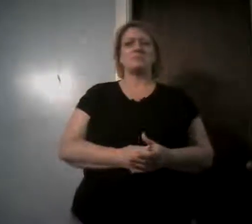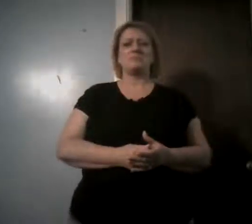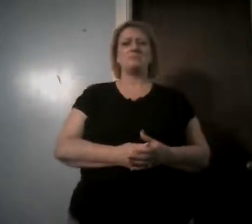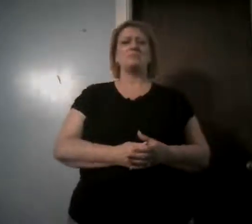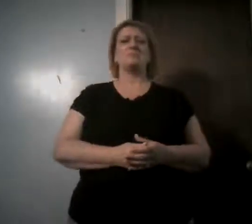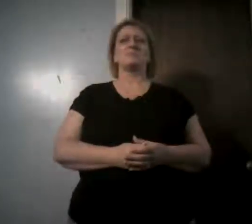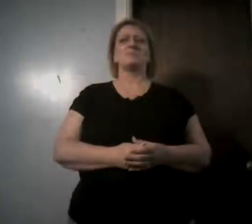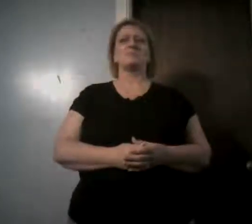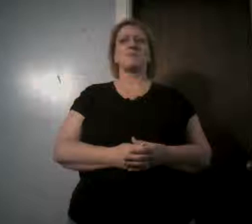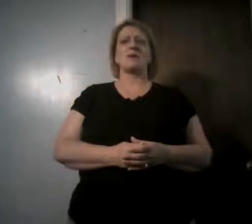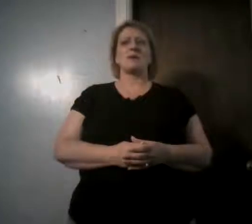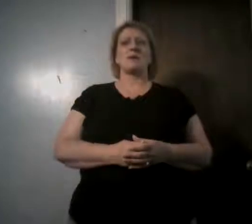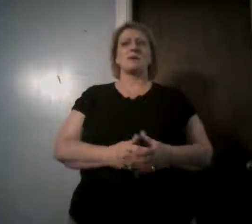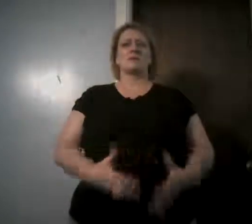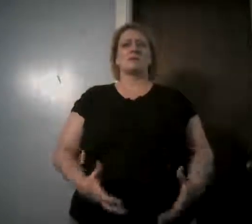Testicular cancer.